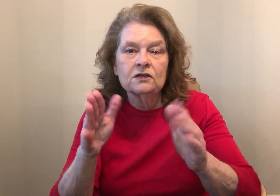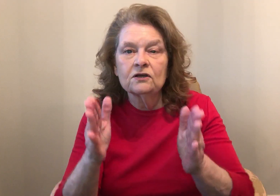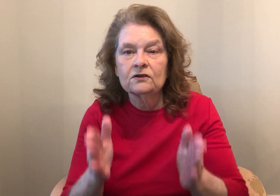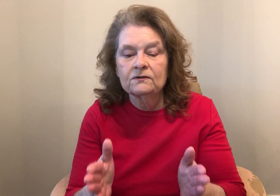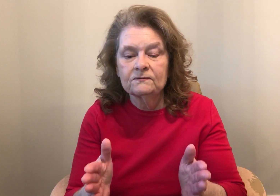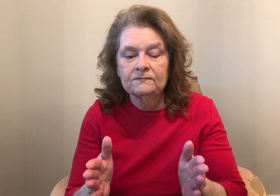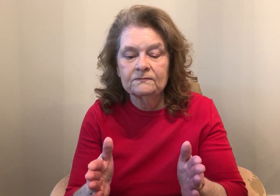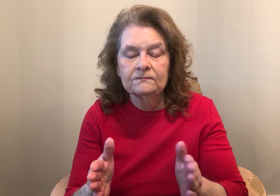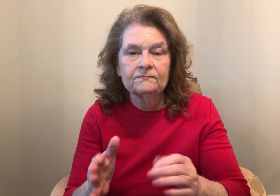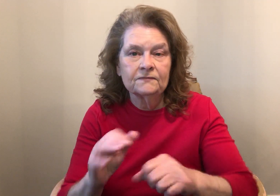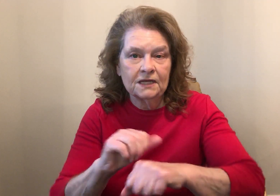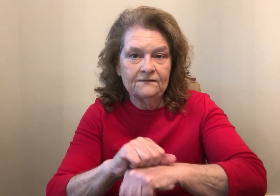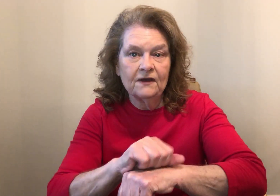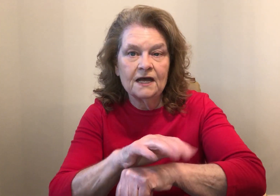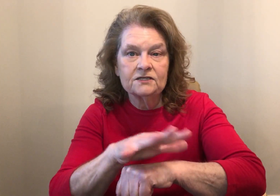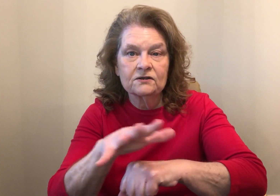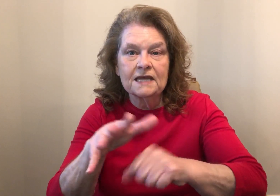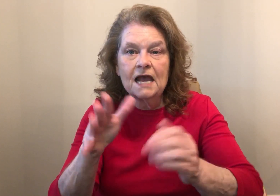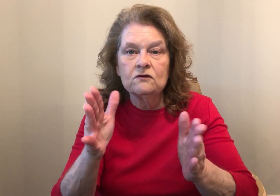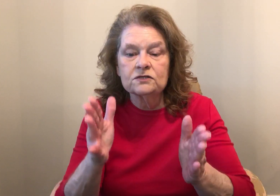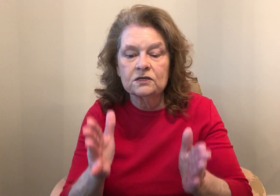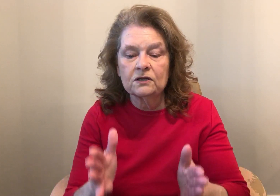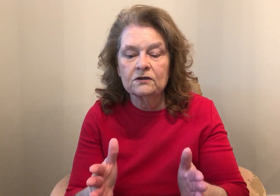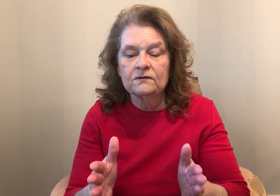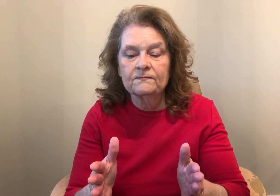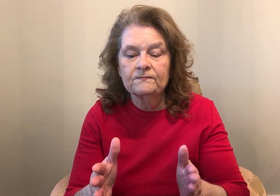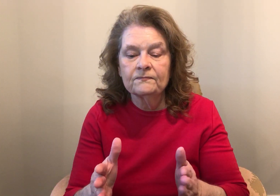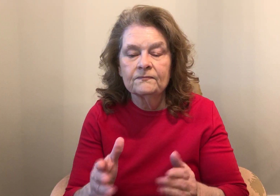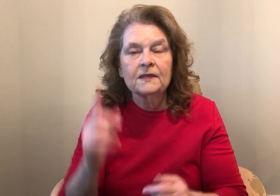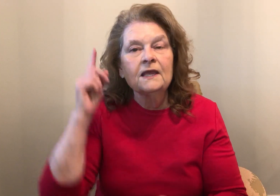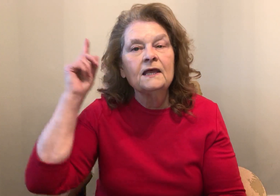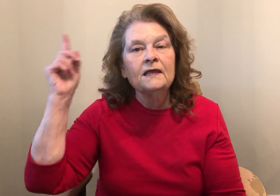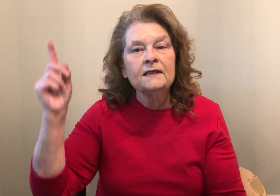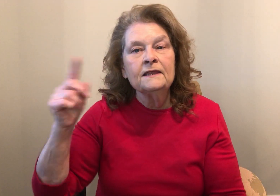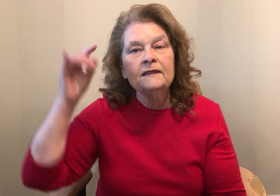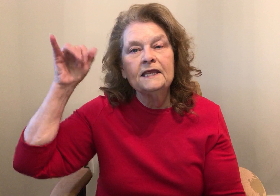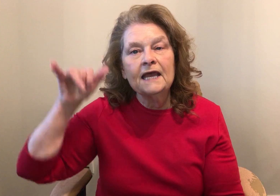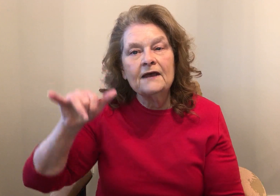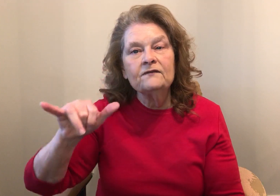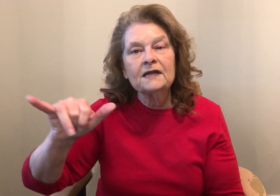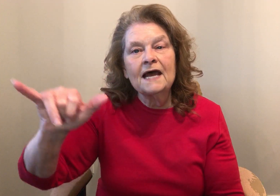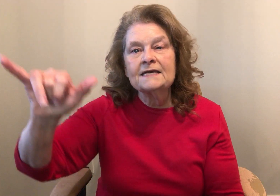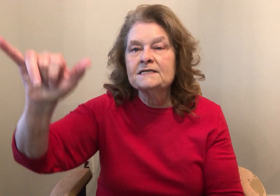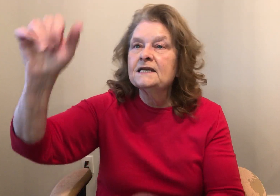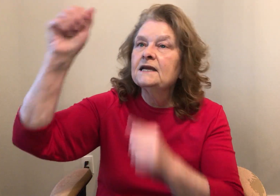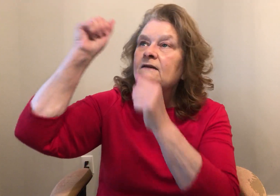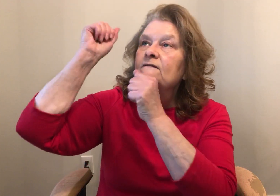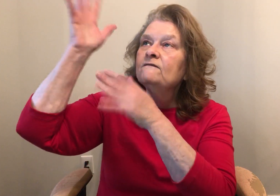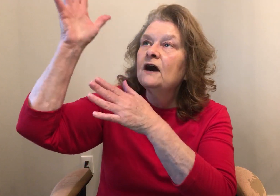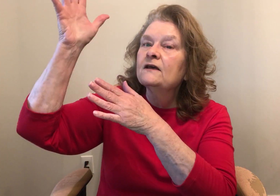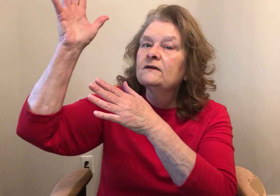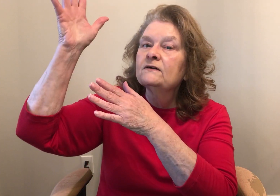Counselor, advisor, Counselor, the everlasting Father.